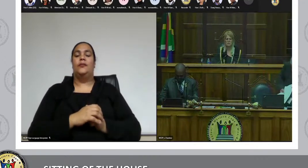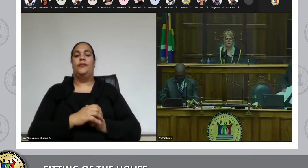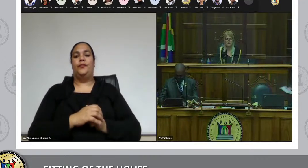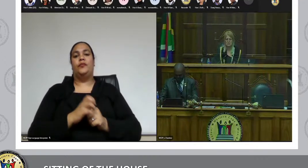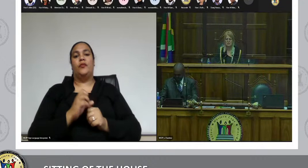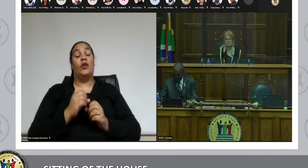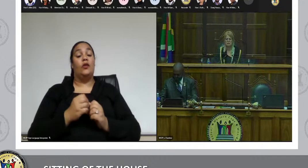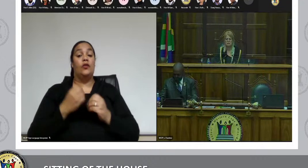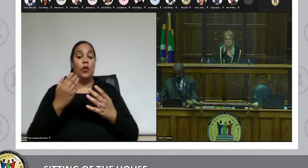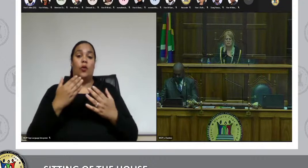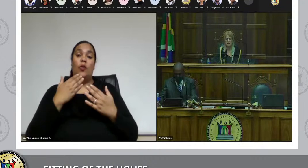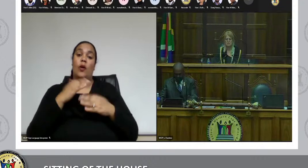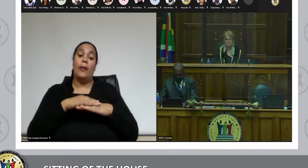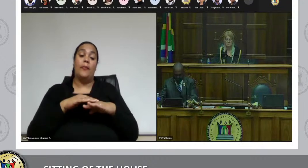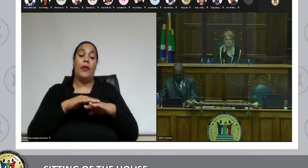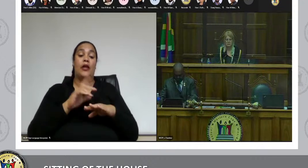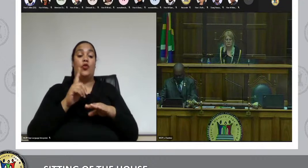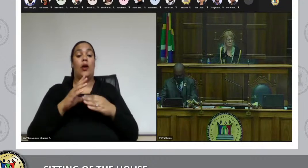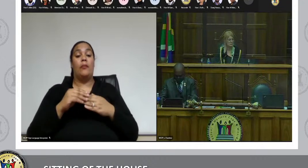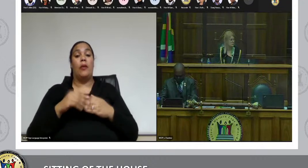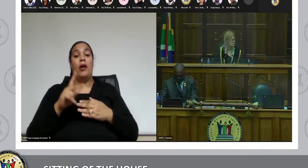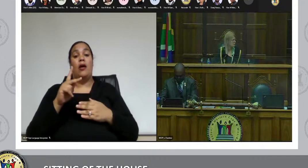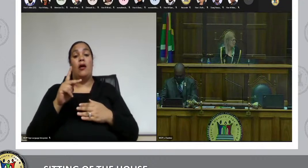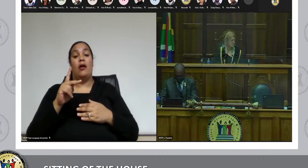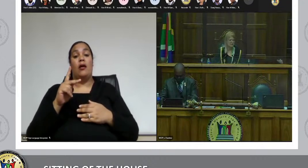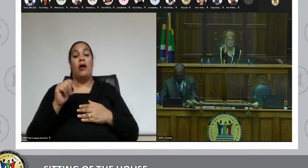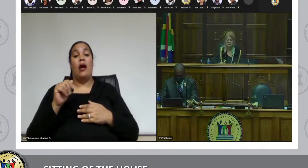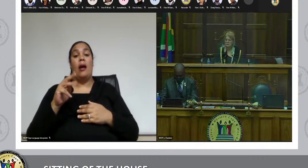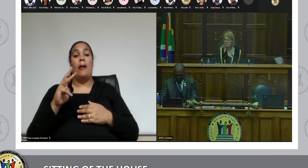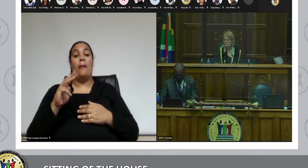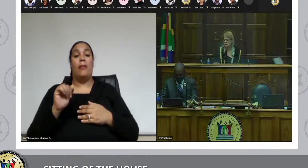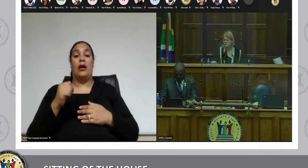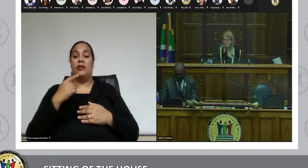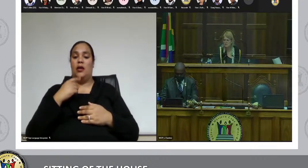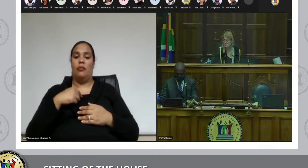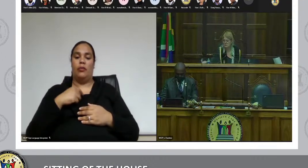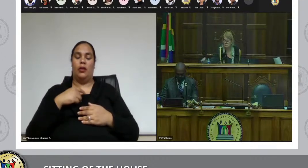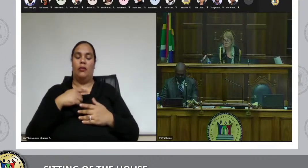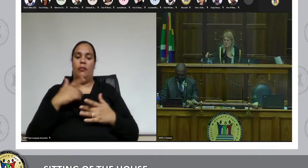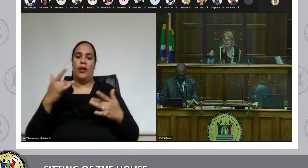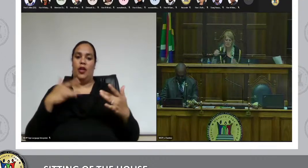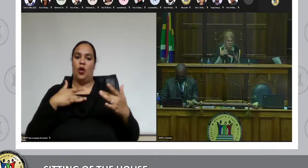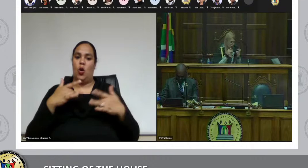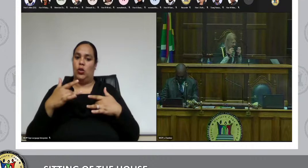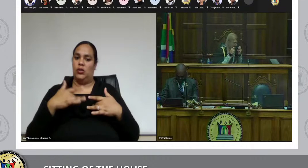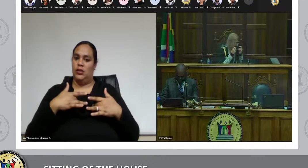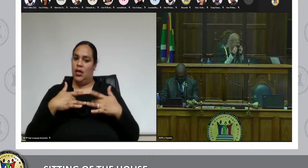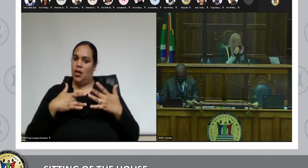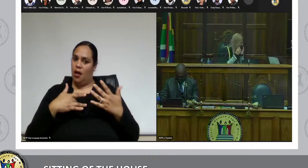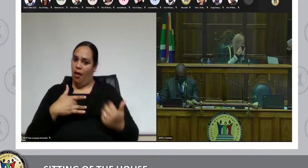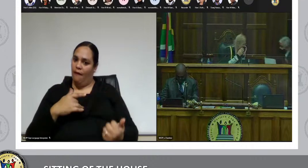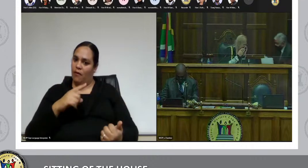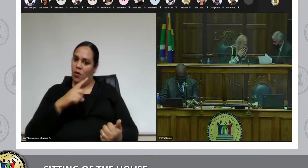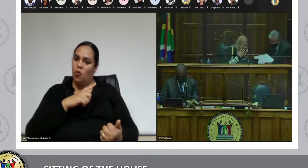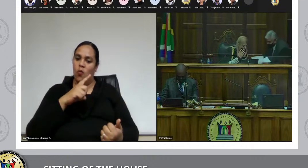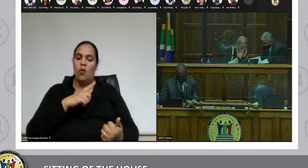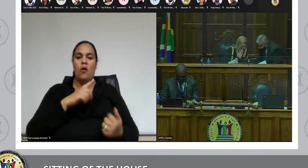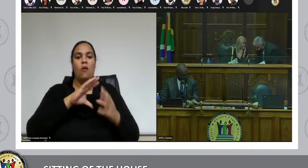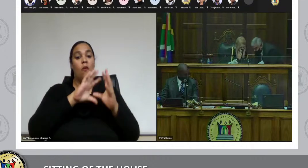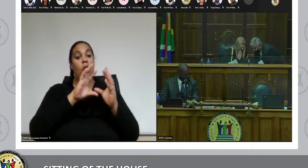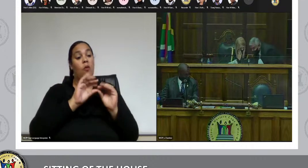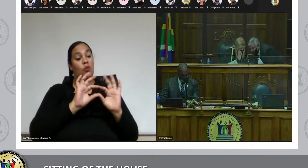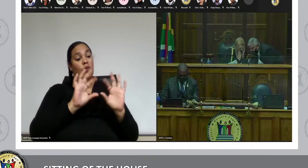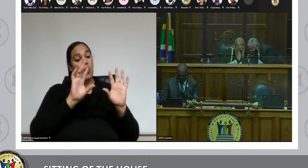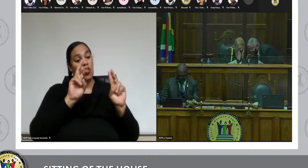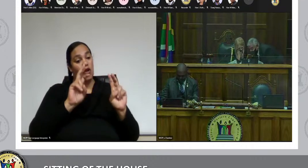much, Deputy Speaker. Based on what Member Kama just said, I am deeply concerned because all of these issues